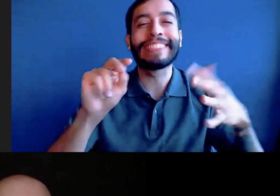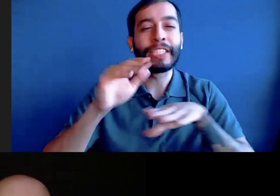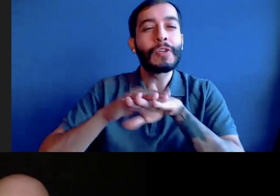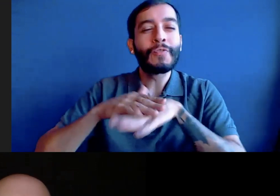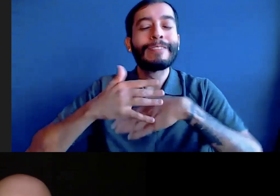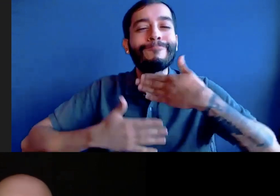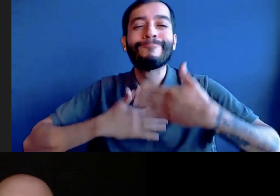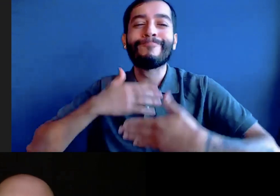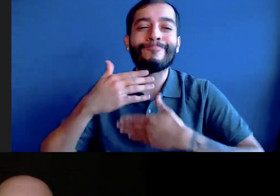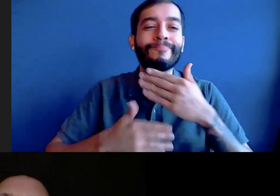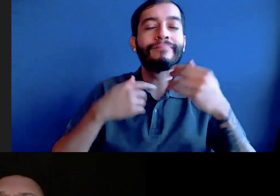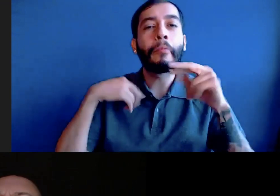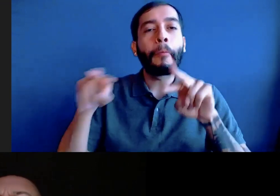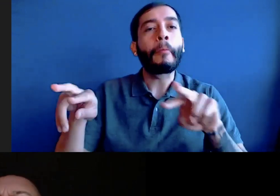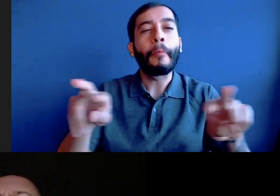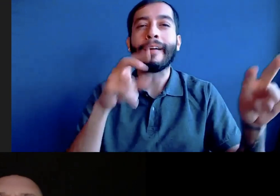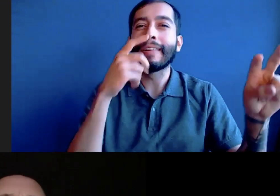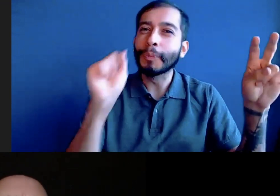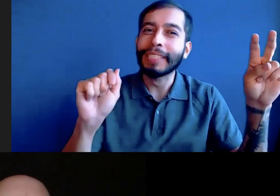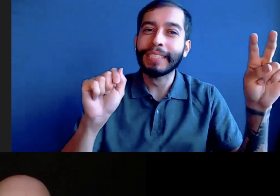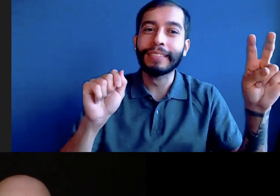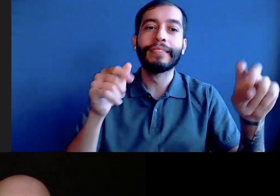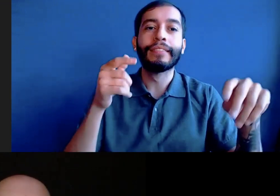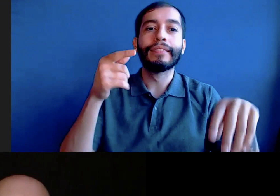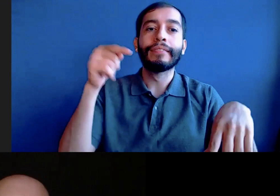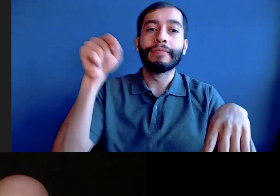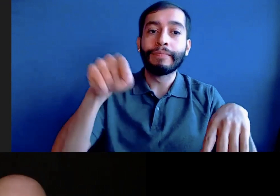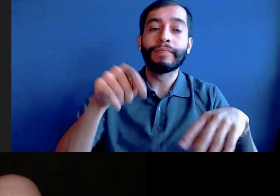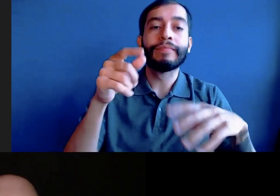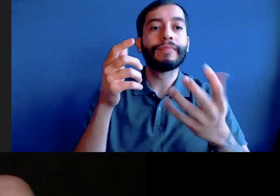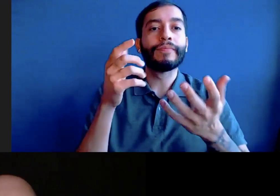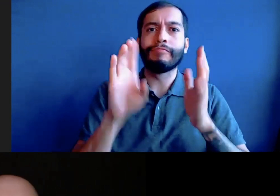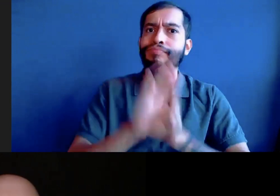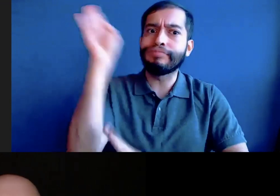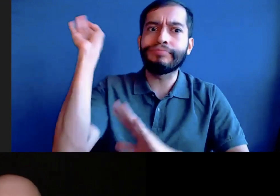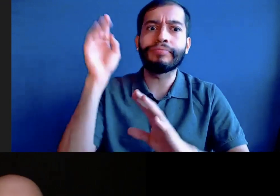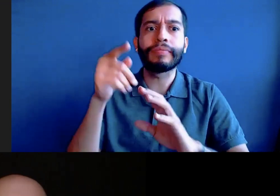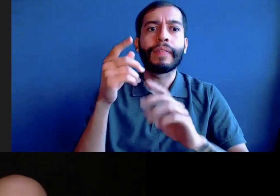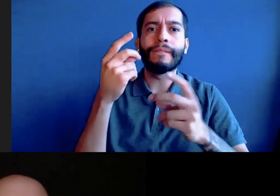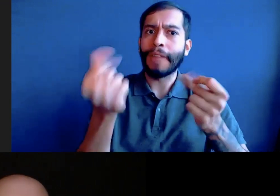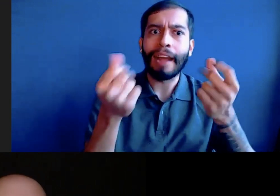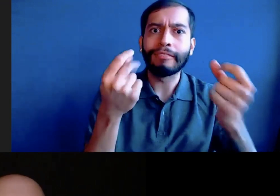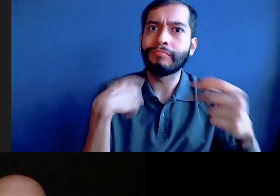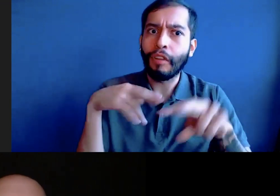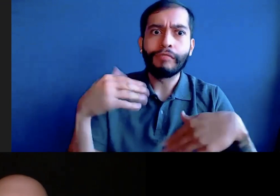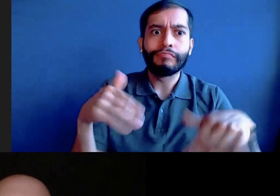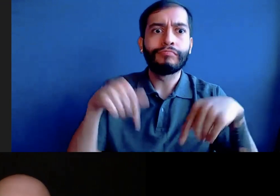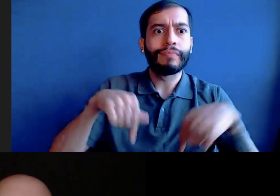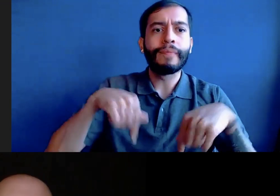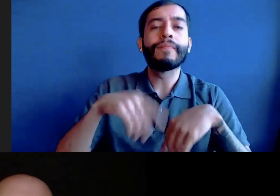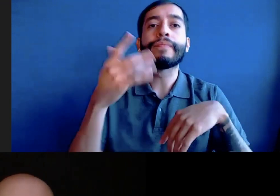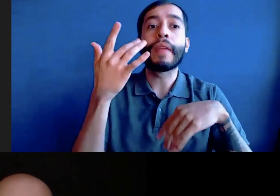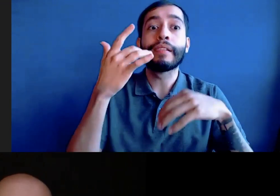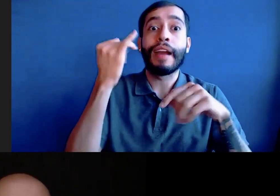things that supercharged them, because it's challenged the idea that, you know, in order to do a voiceover, you need to get a train down to London,